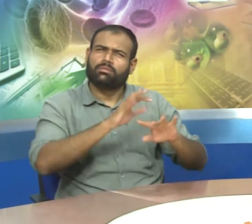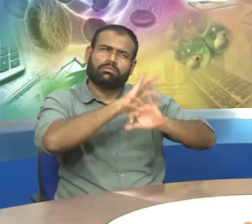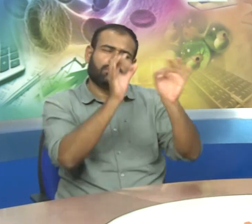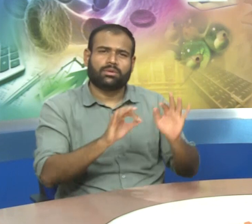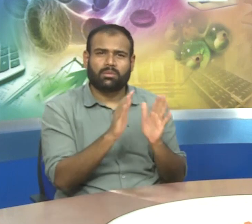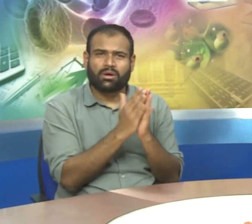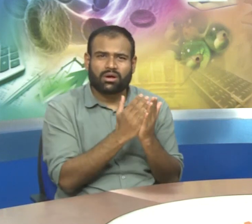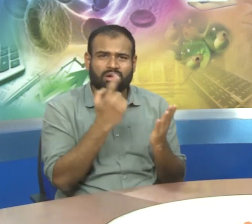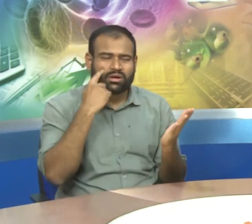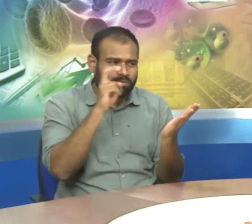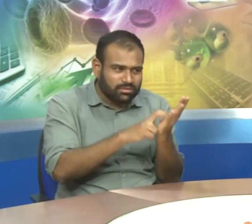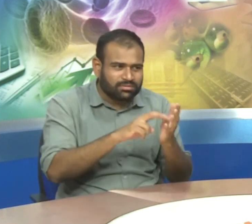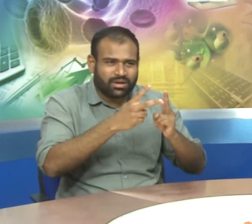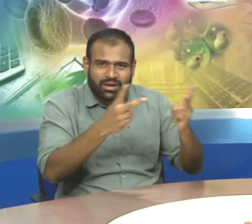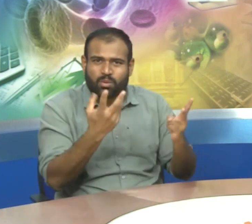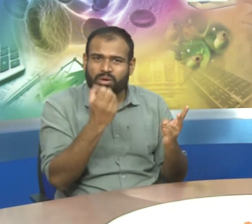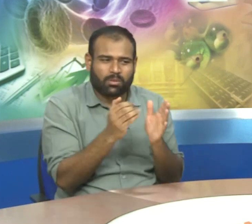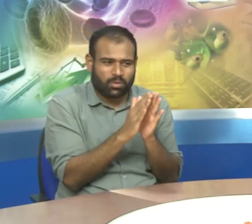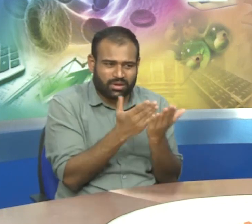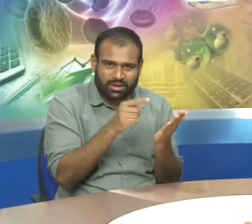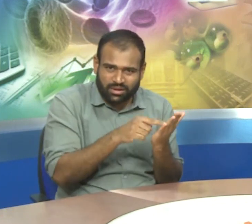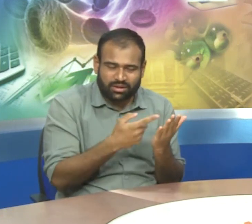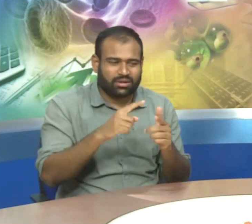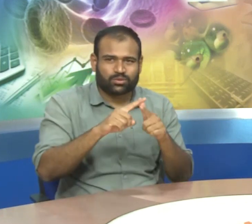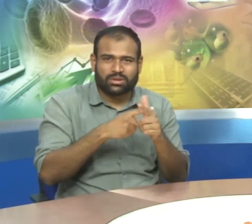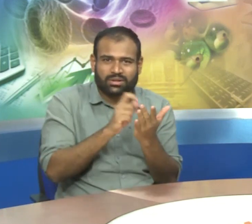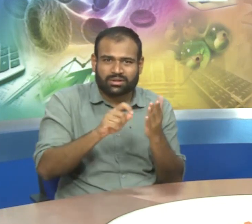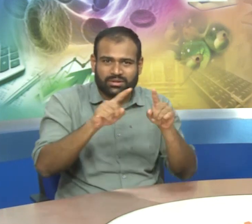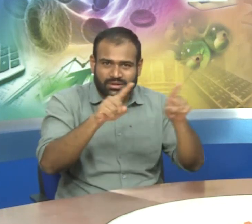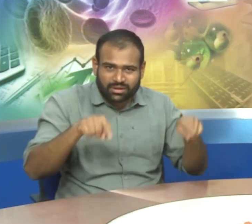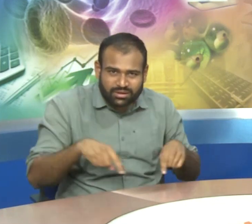Now here we would be talking about the topic access to e-publication.